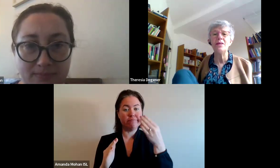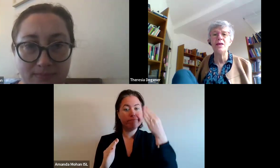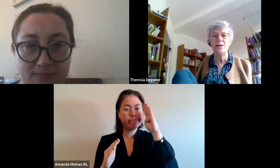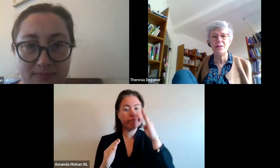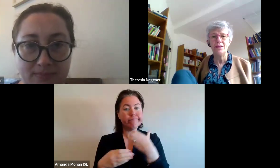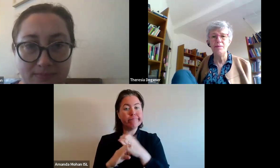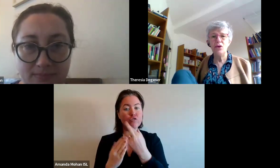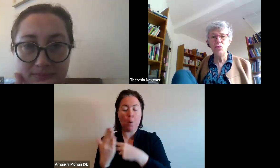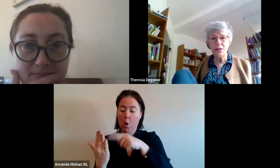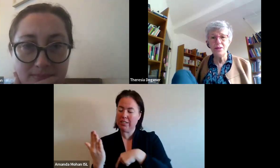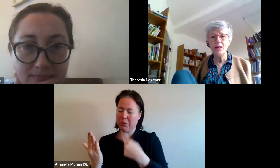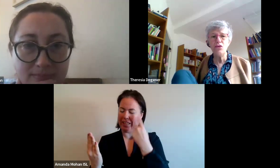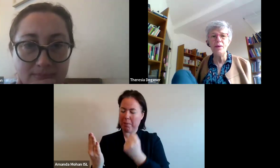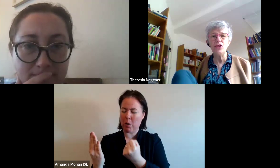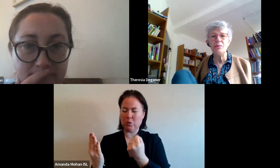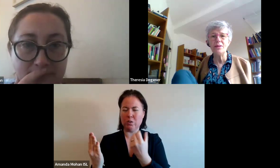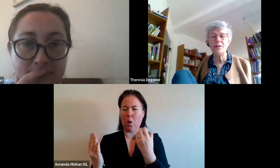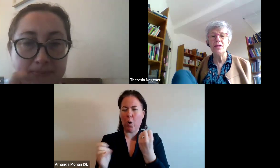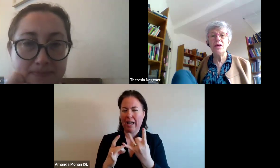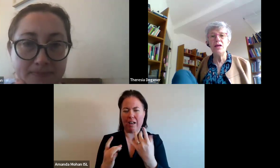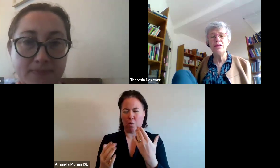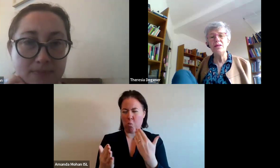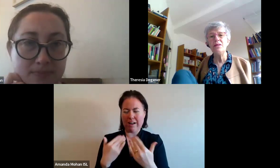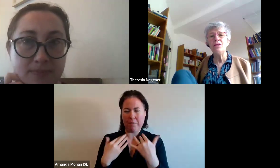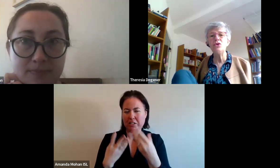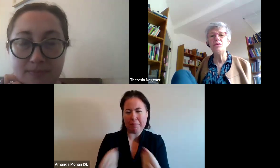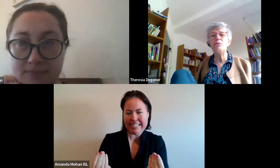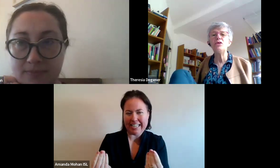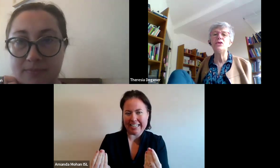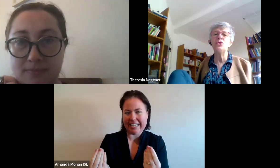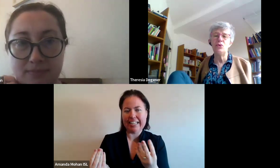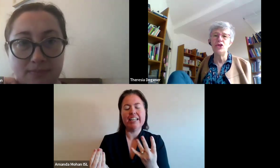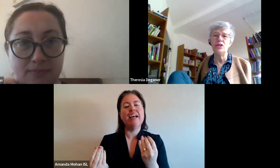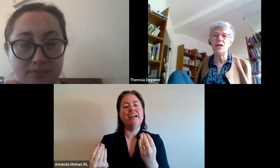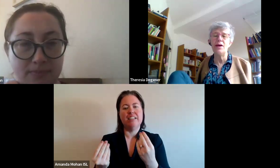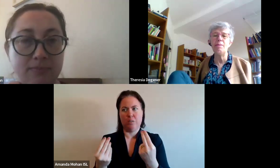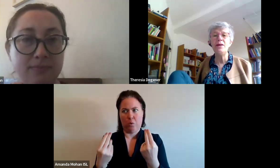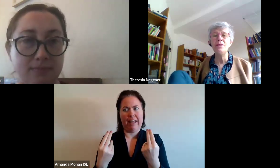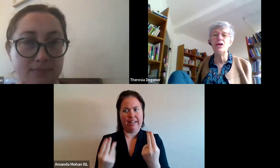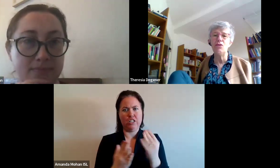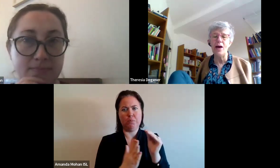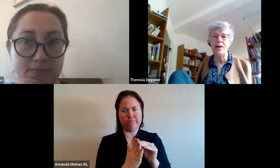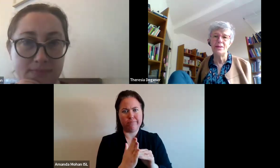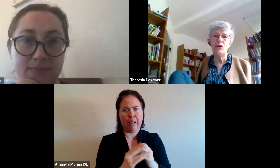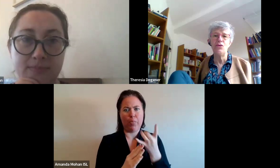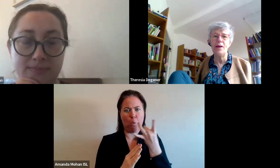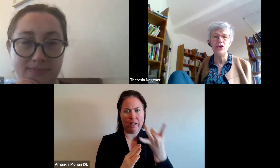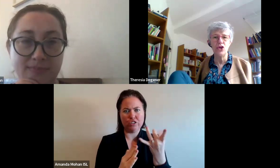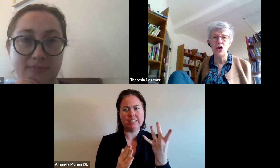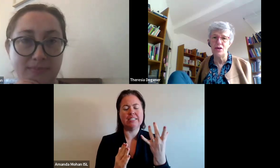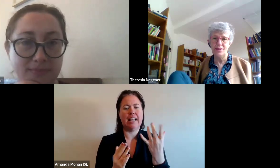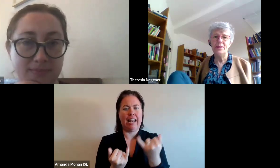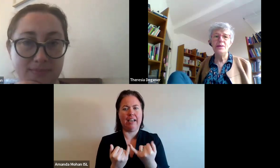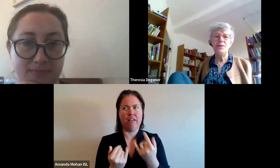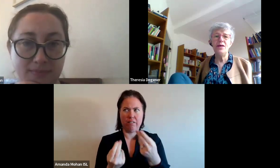is missing in this? What is the information missing? And this needs to be put into questions like, please give us